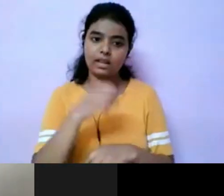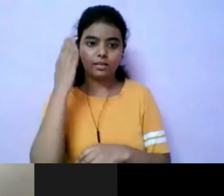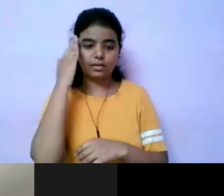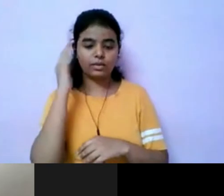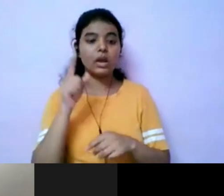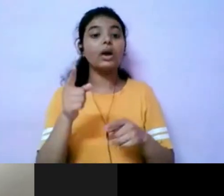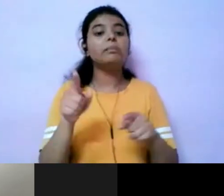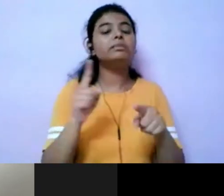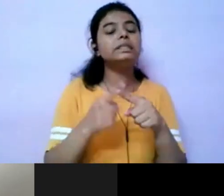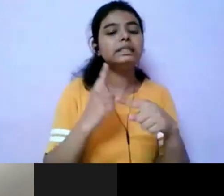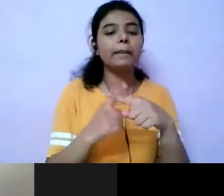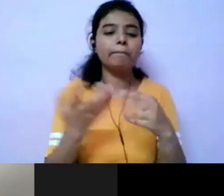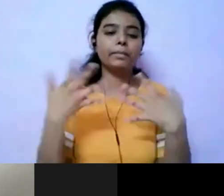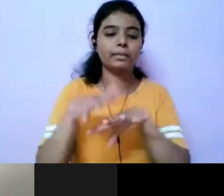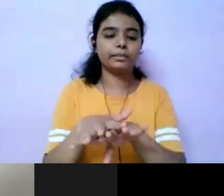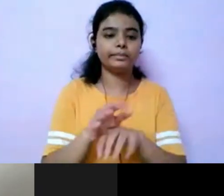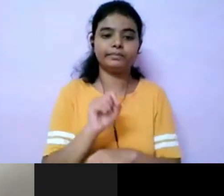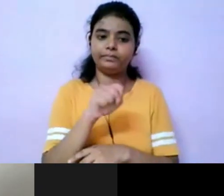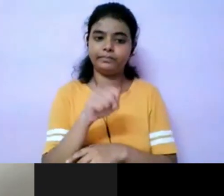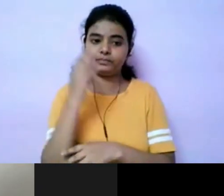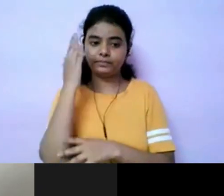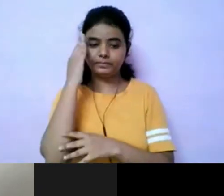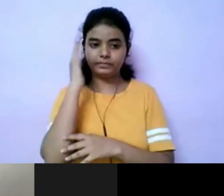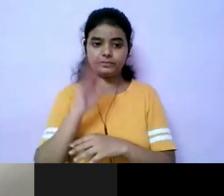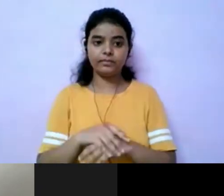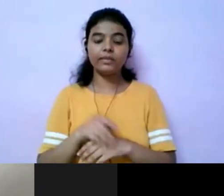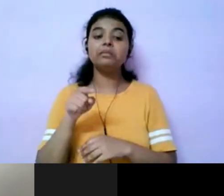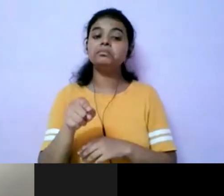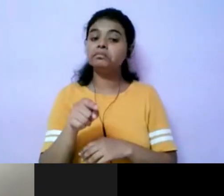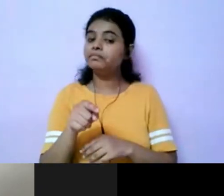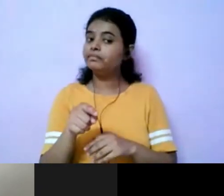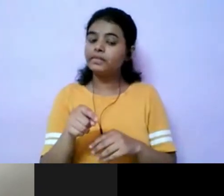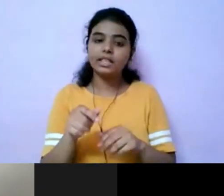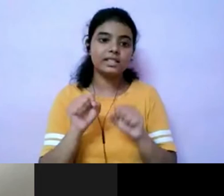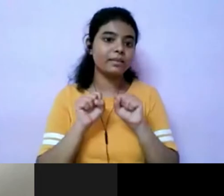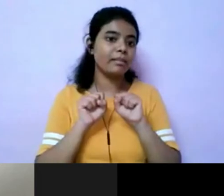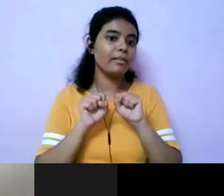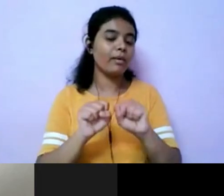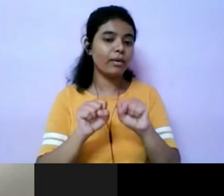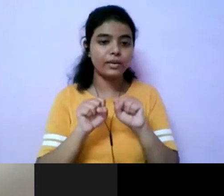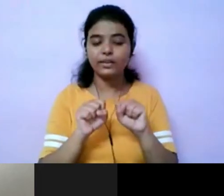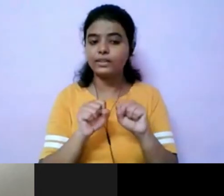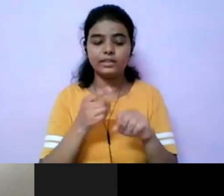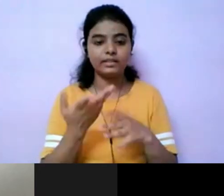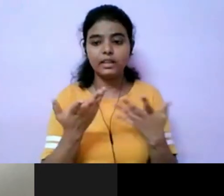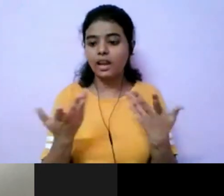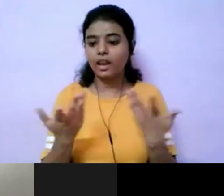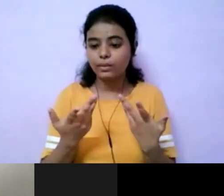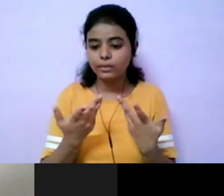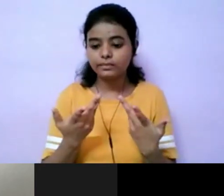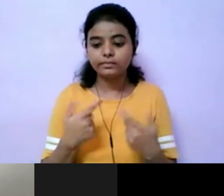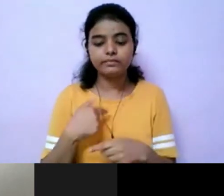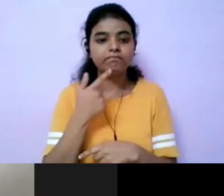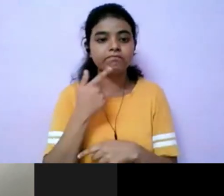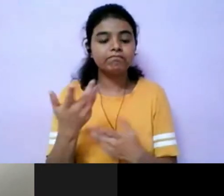inclusion. So, I know. I know. That's the really hard part of this, is that we can say it. We can say